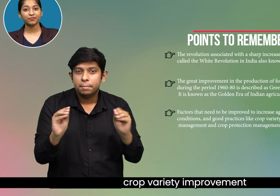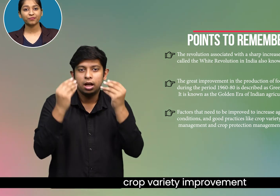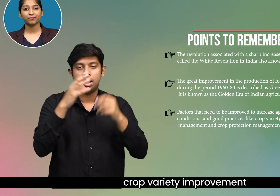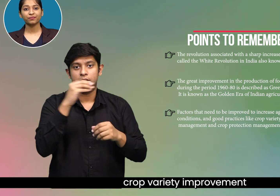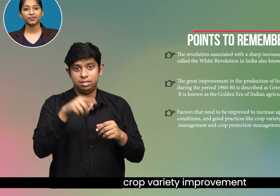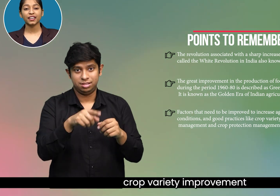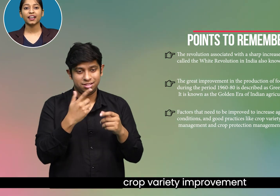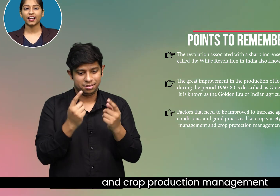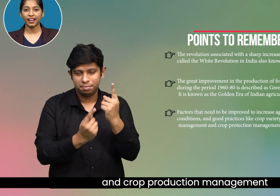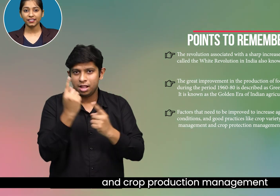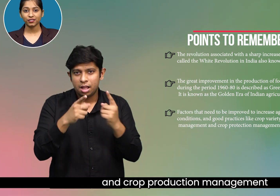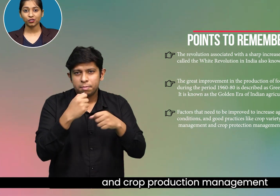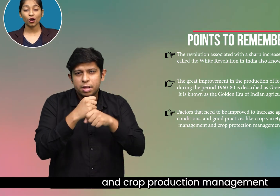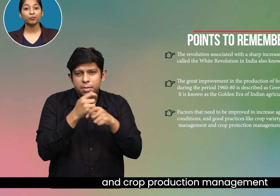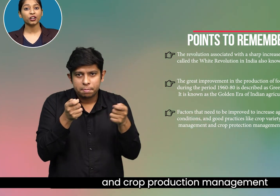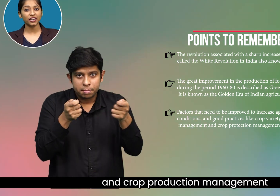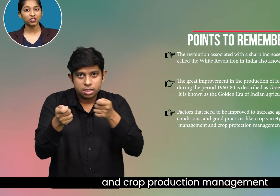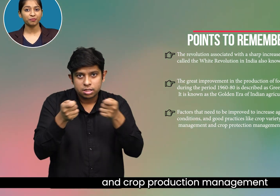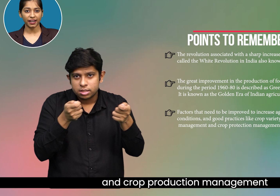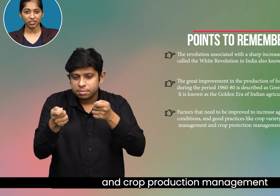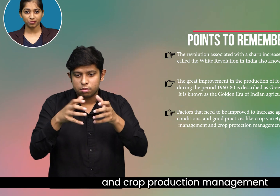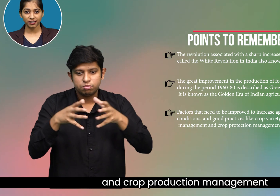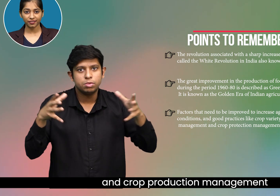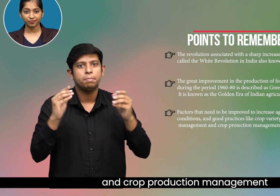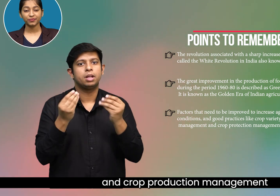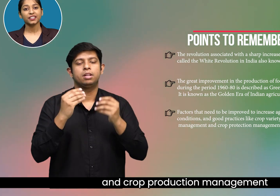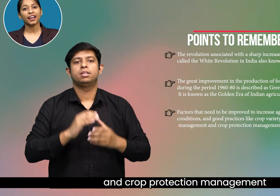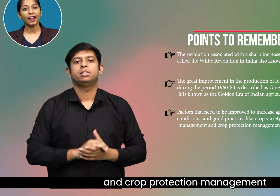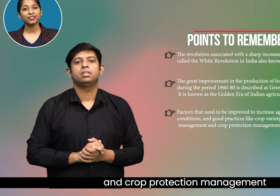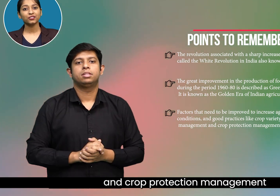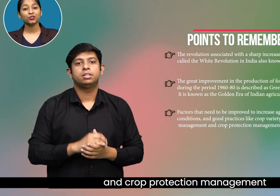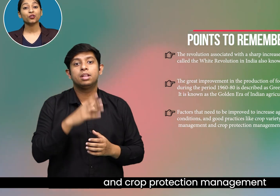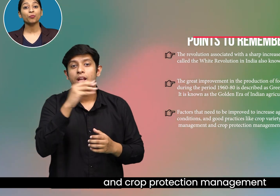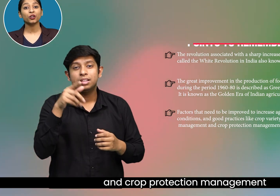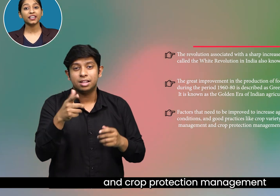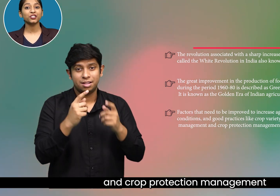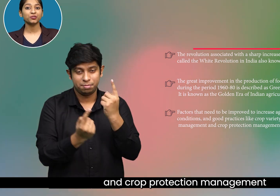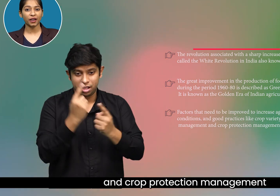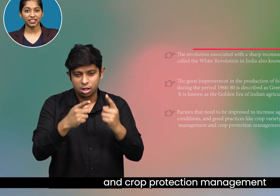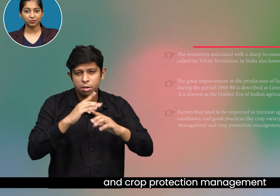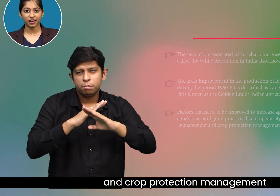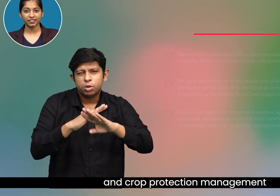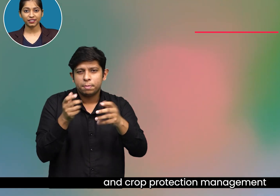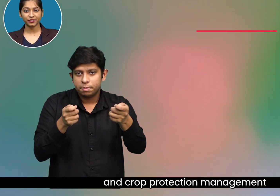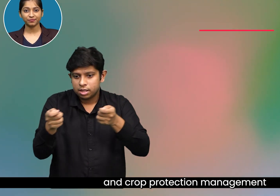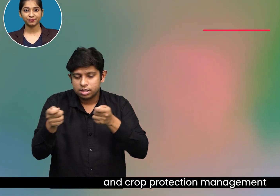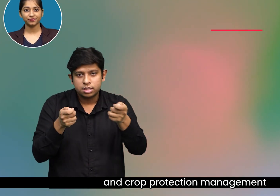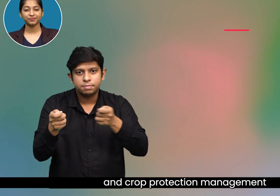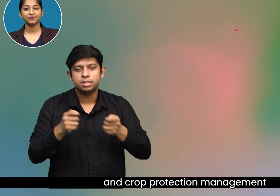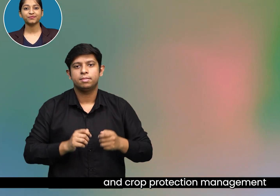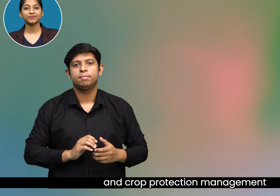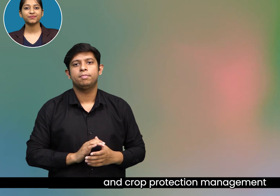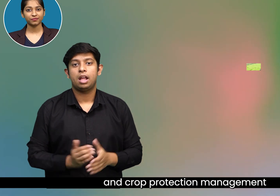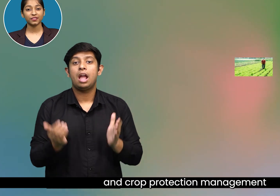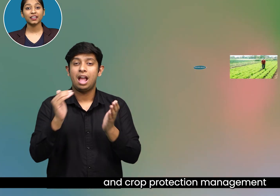improvement and crop production management and crop protection management.